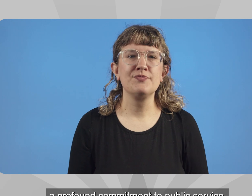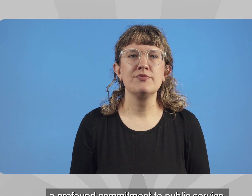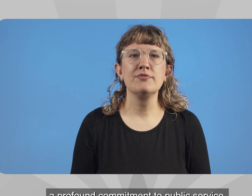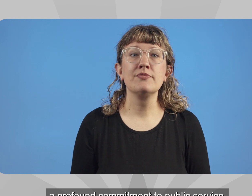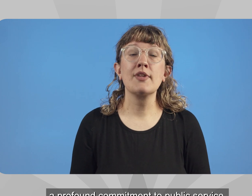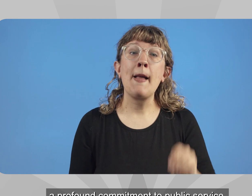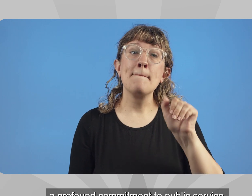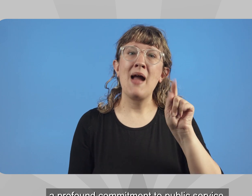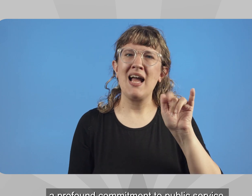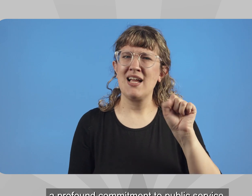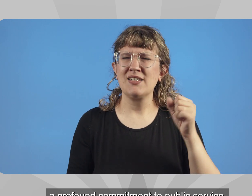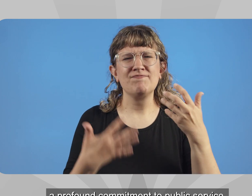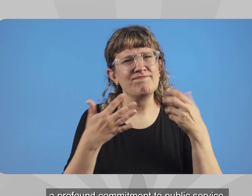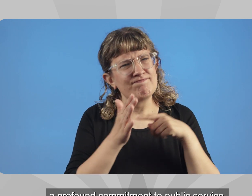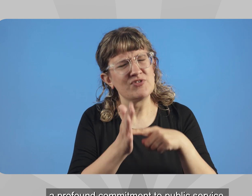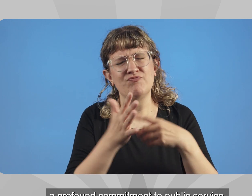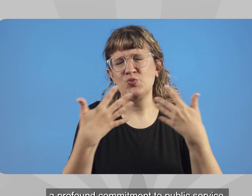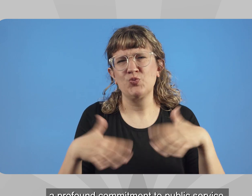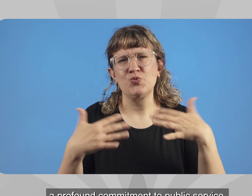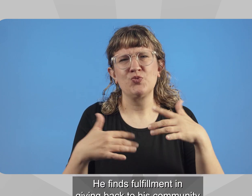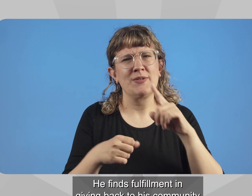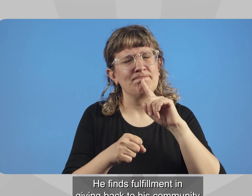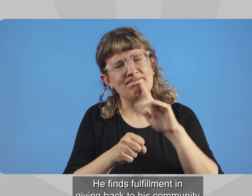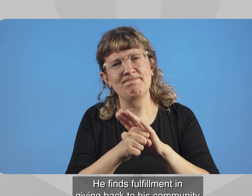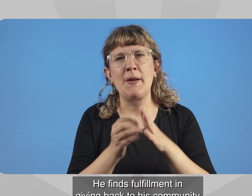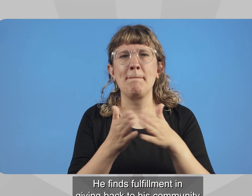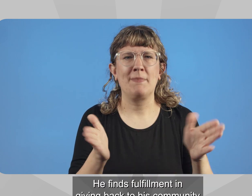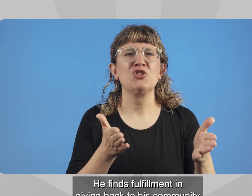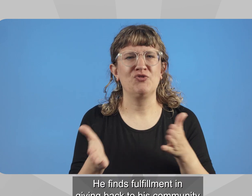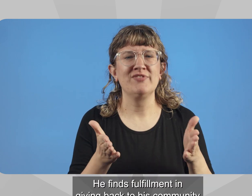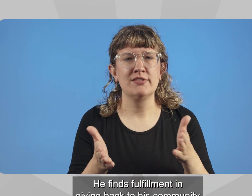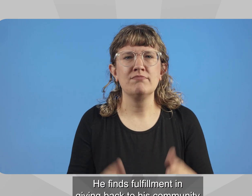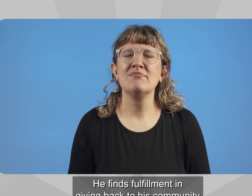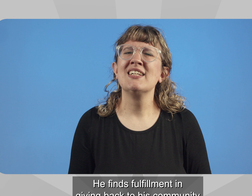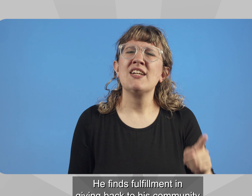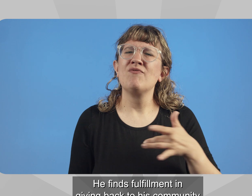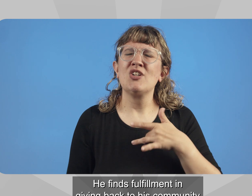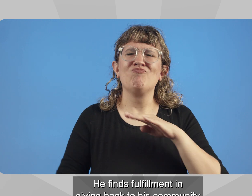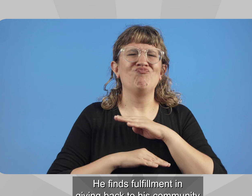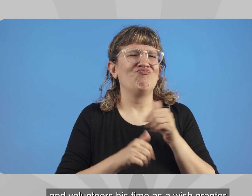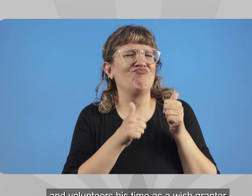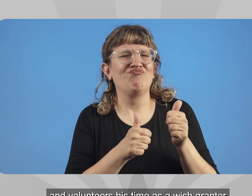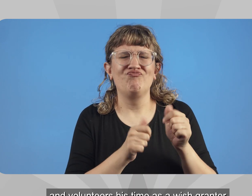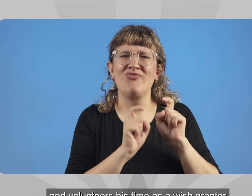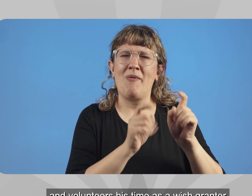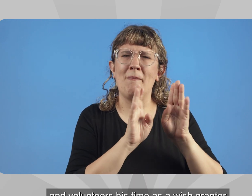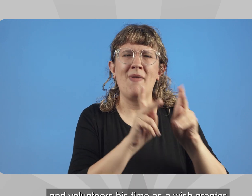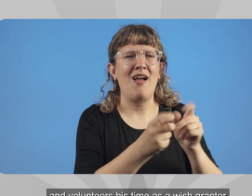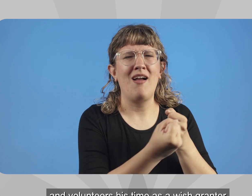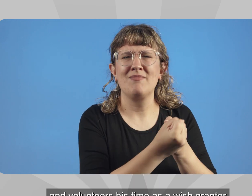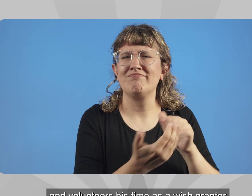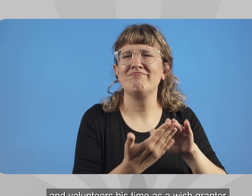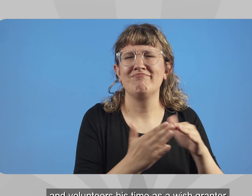a profound commitment to public service. He finds fulfillment in giving back to his community and volunteers